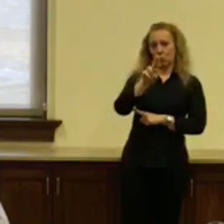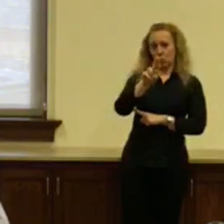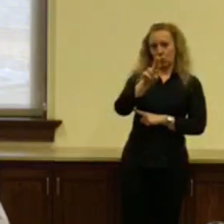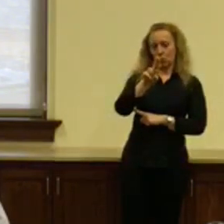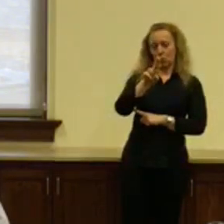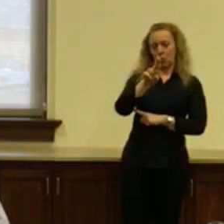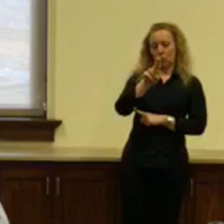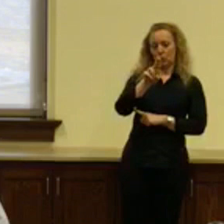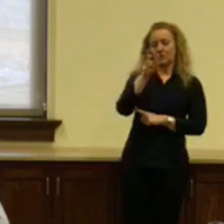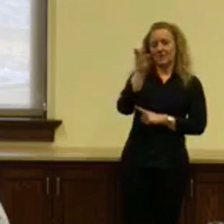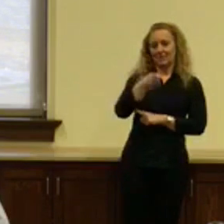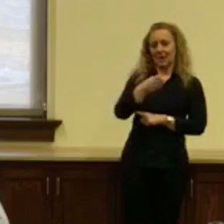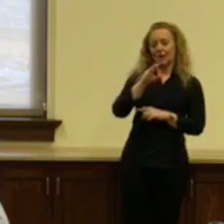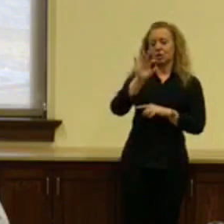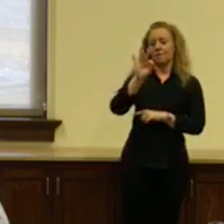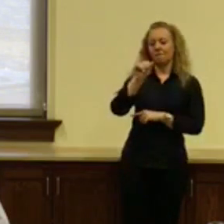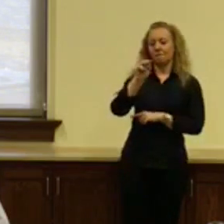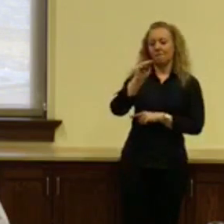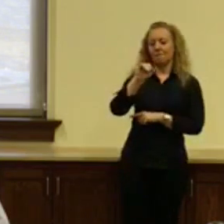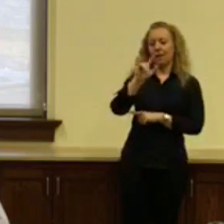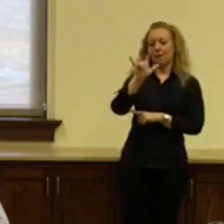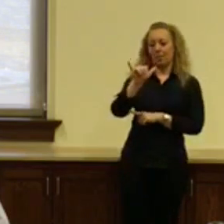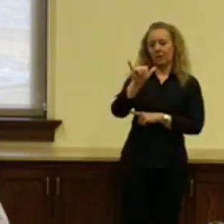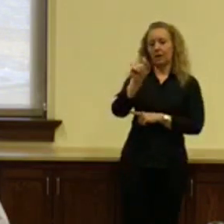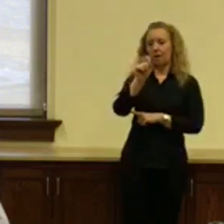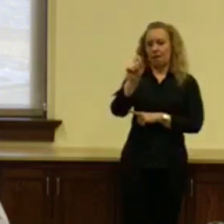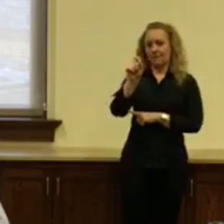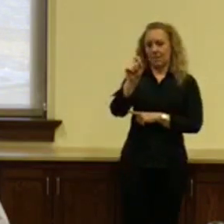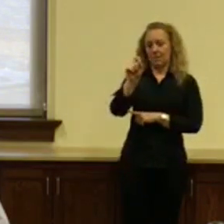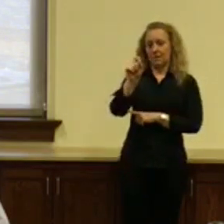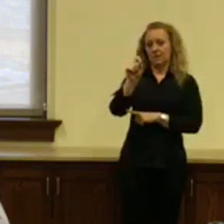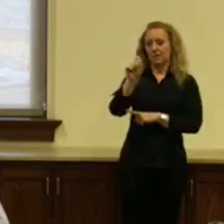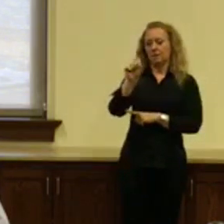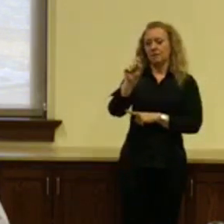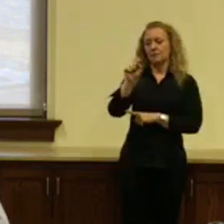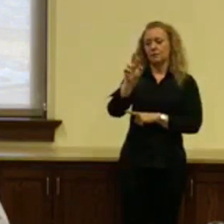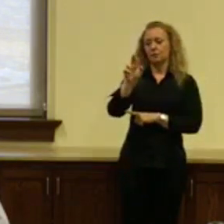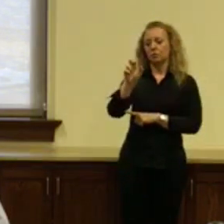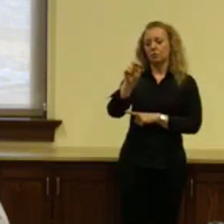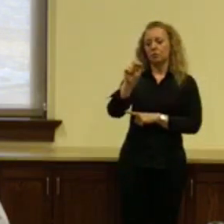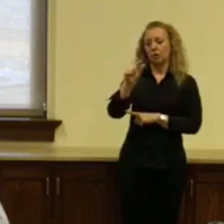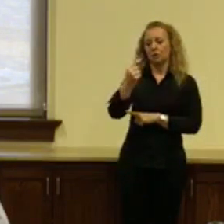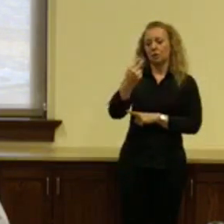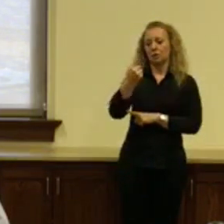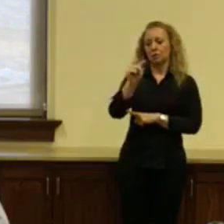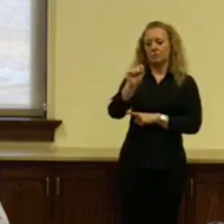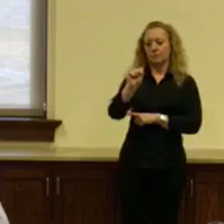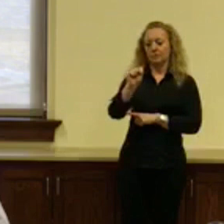www.pediatrics.pitt.edu/family-strengths